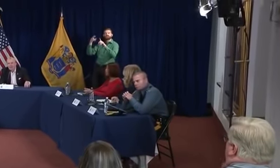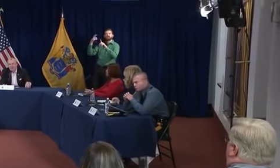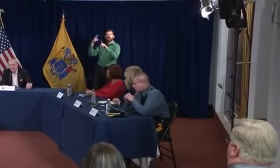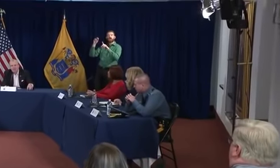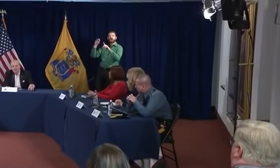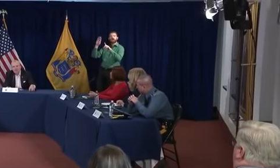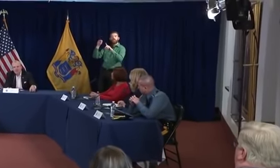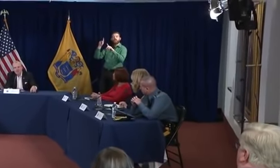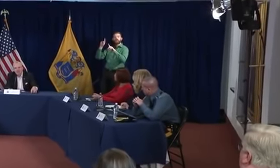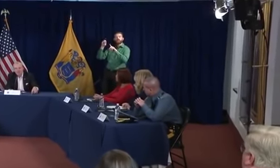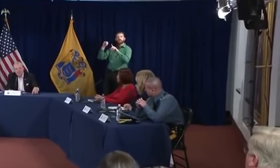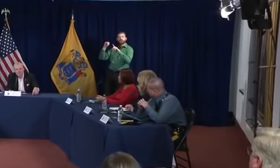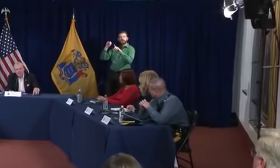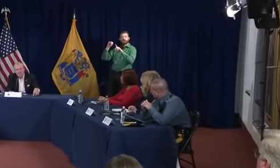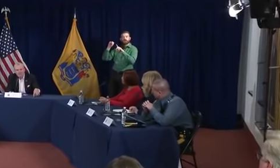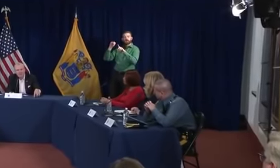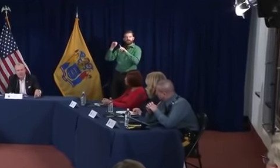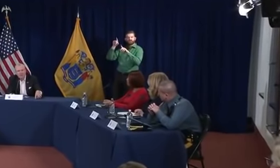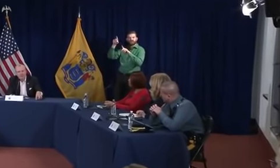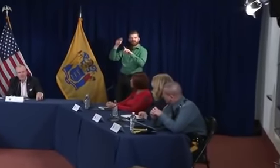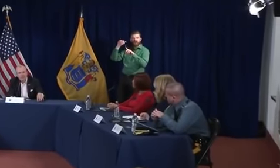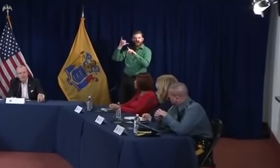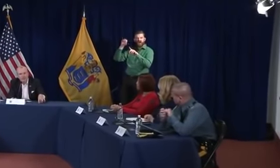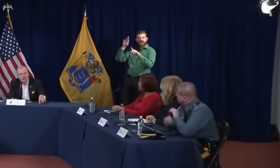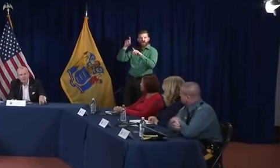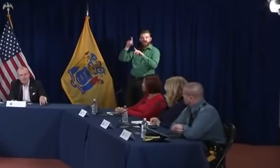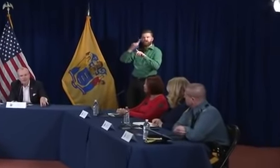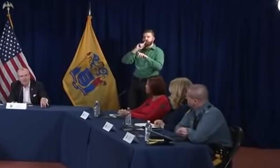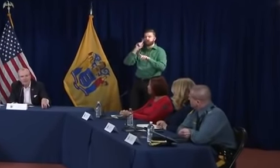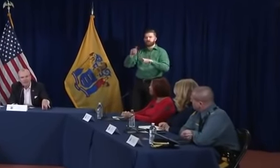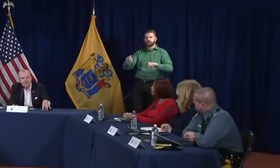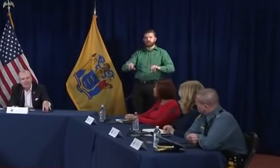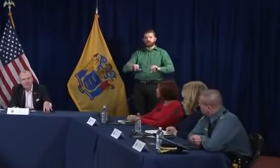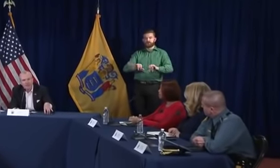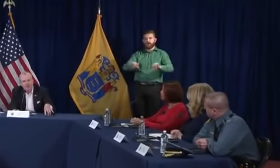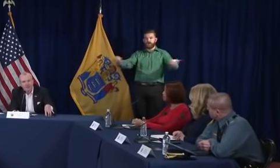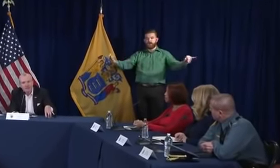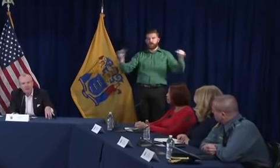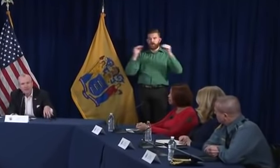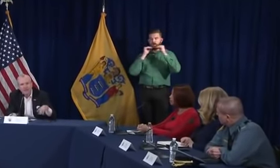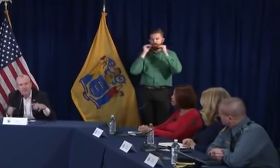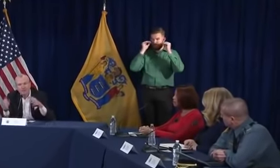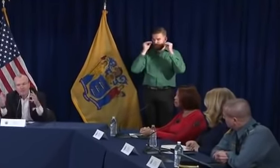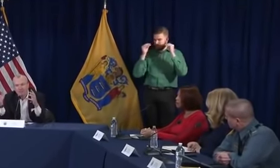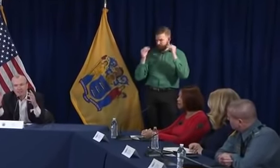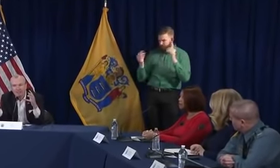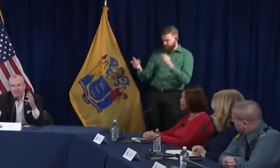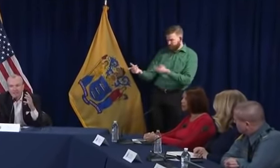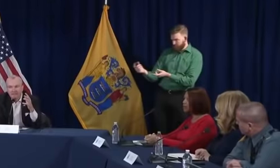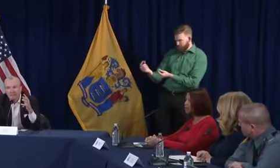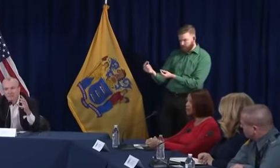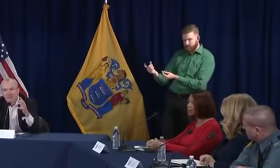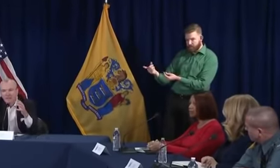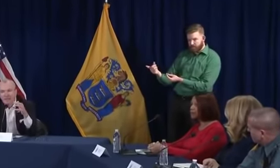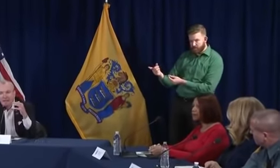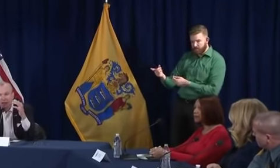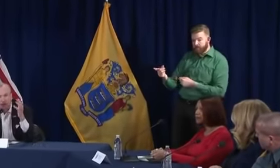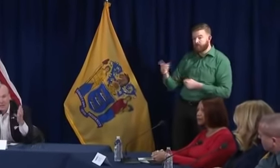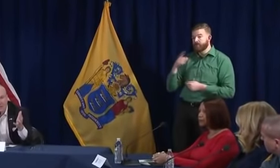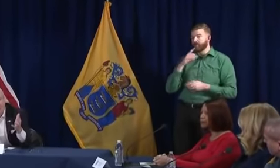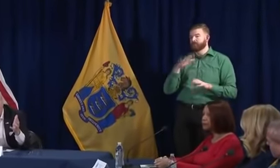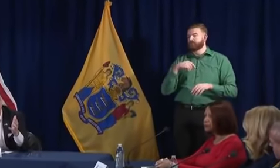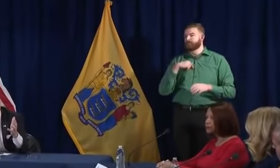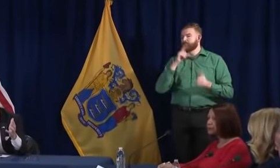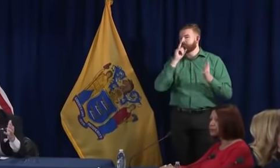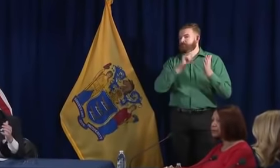I'll leave the specifics aside, but we're looking at each one of these. Sheila and I take each one of these steps seriously. Again, I'll